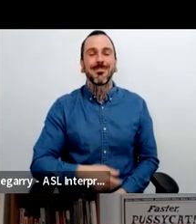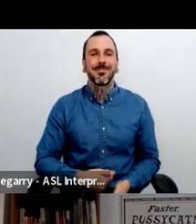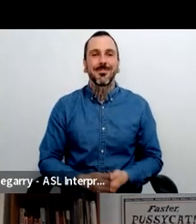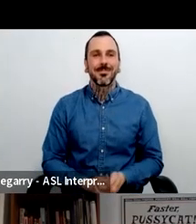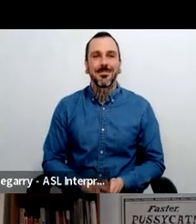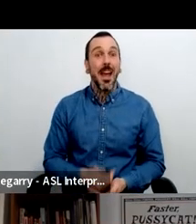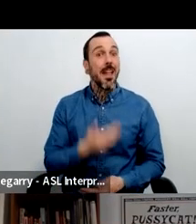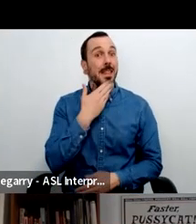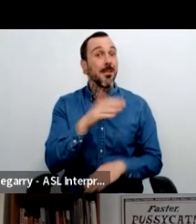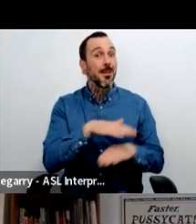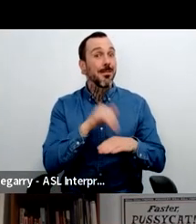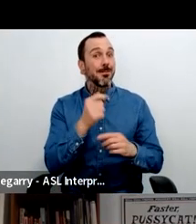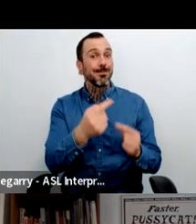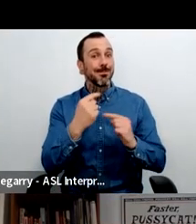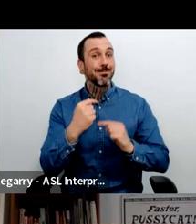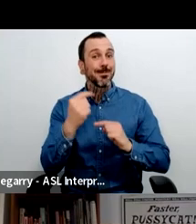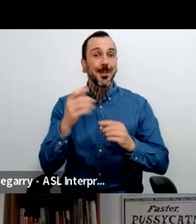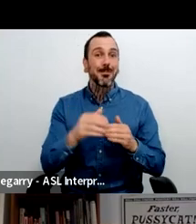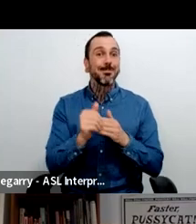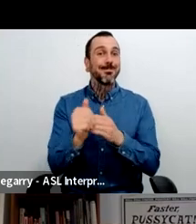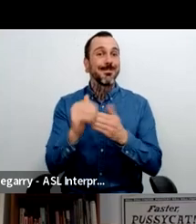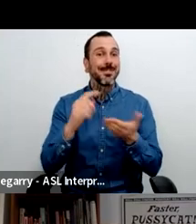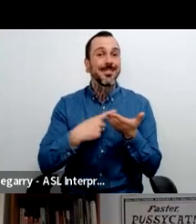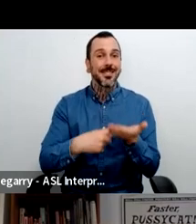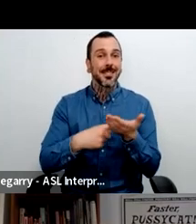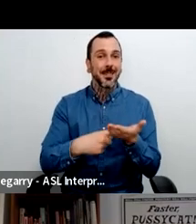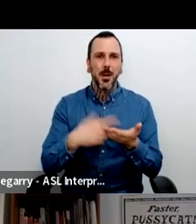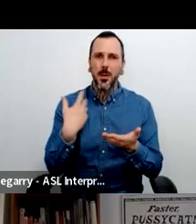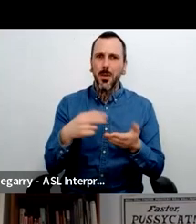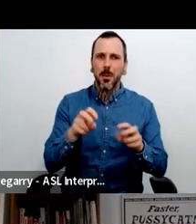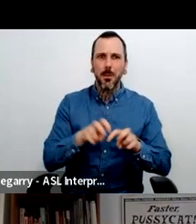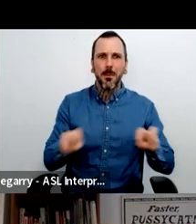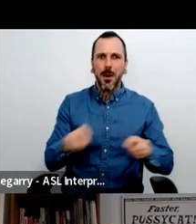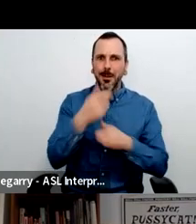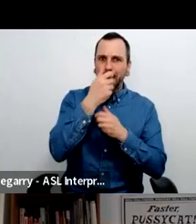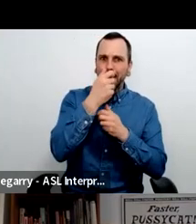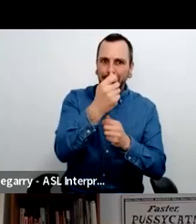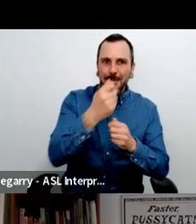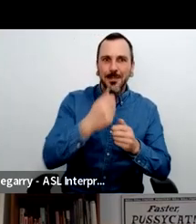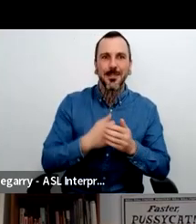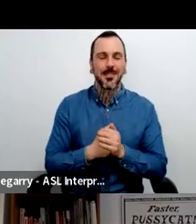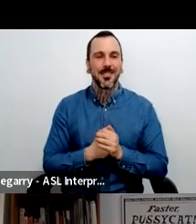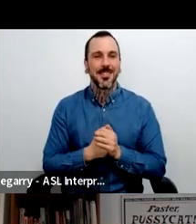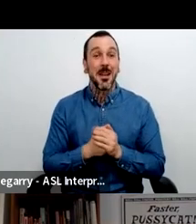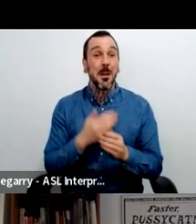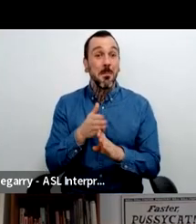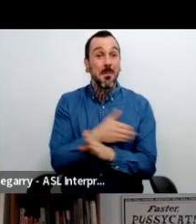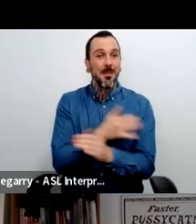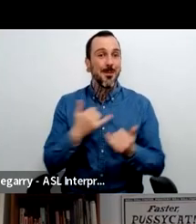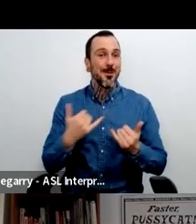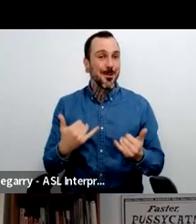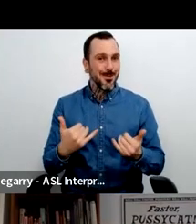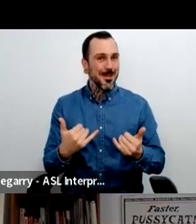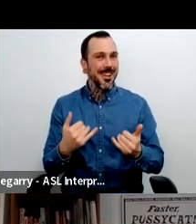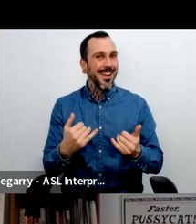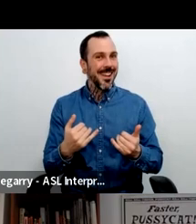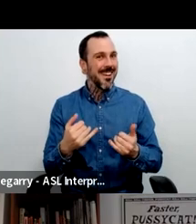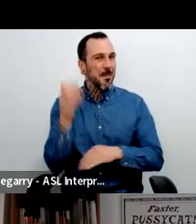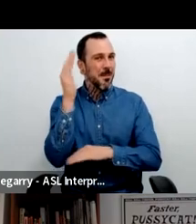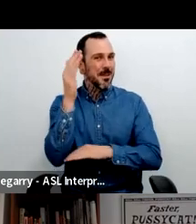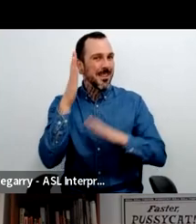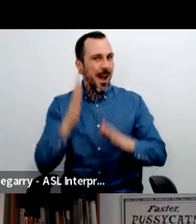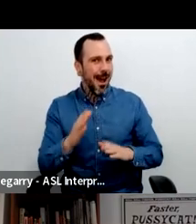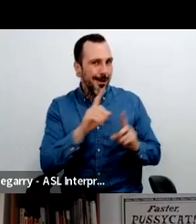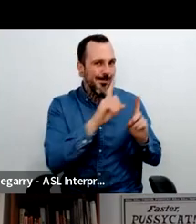inviting me here today. It's a very interesting panel. I've been doing some pre-interviews with some of the people on the panel today, so it was interesting to